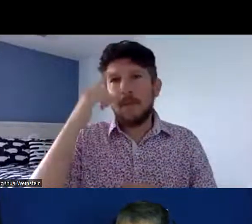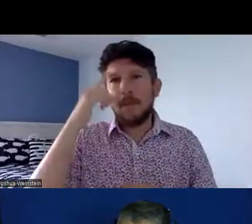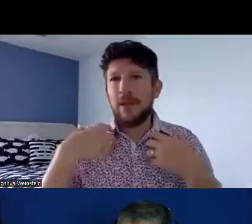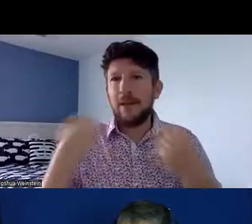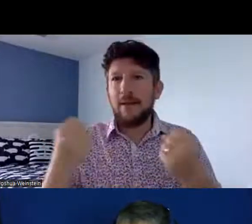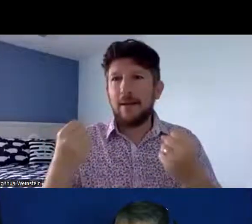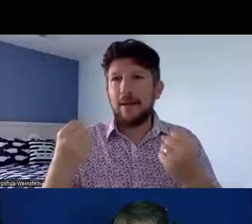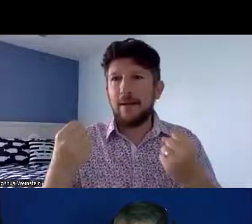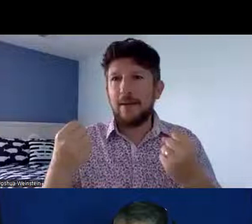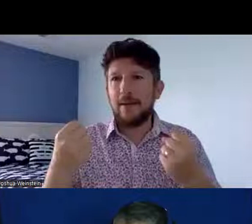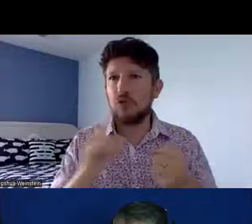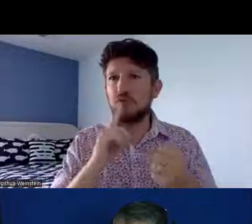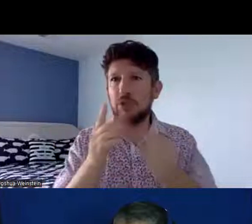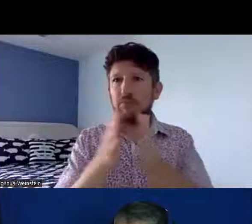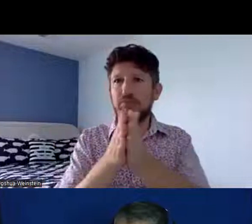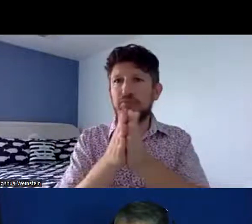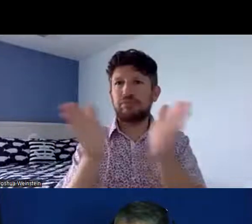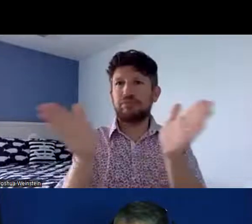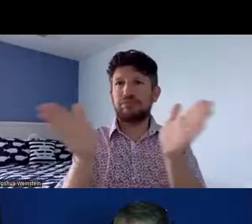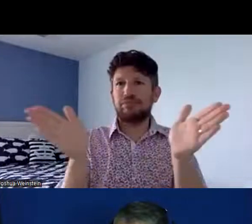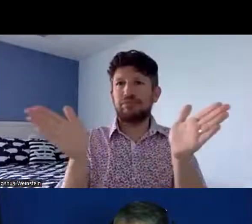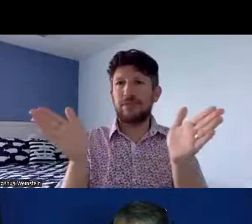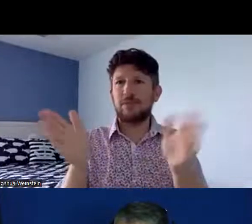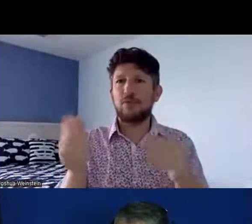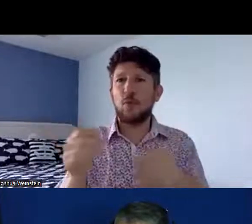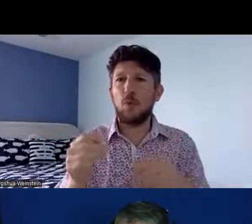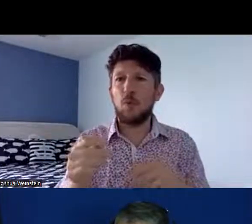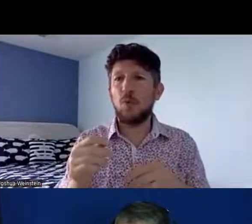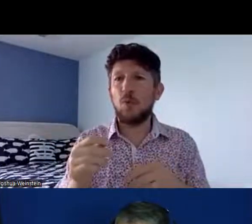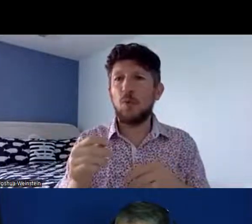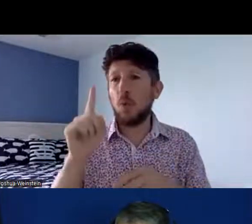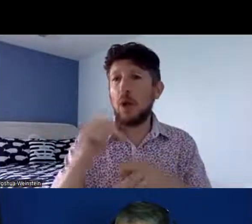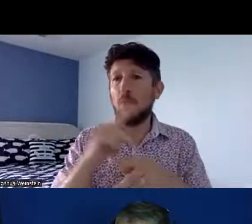and what the process is for that related to mental health.